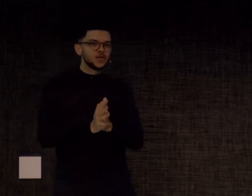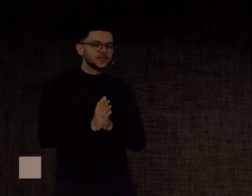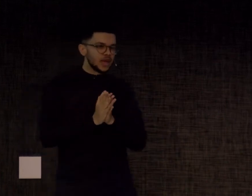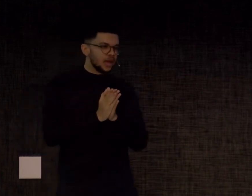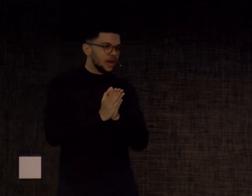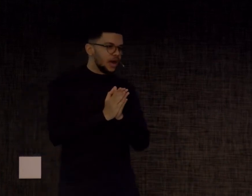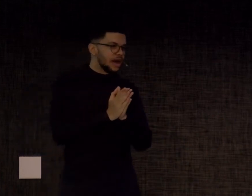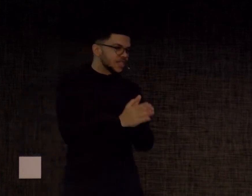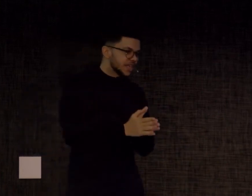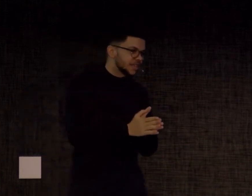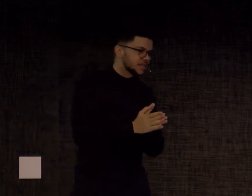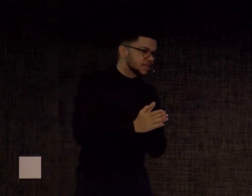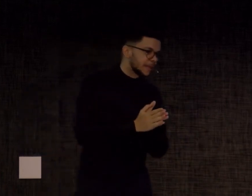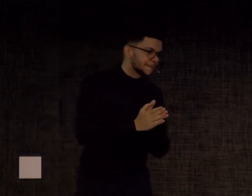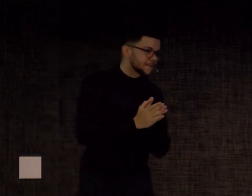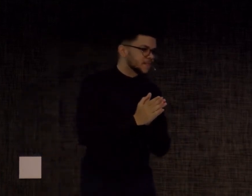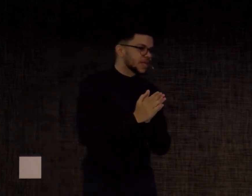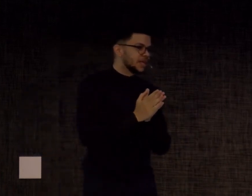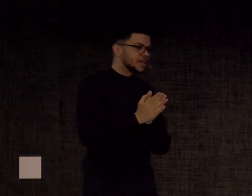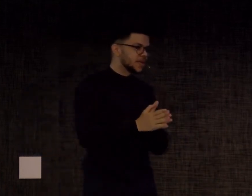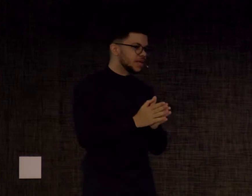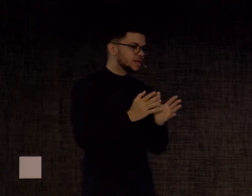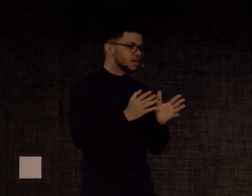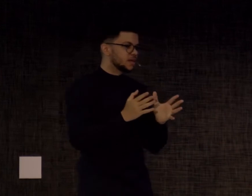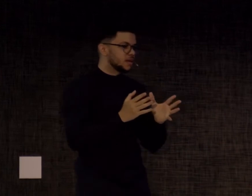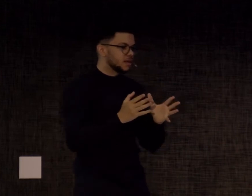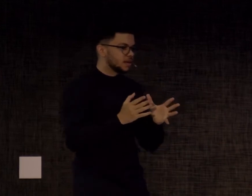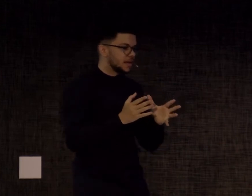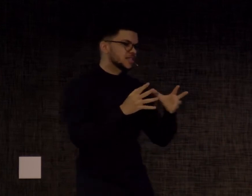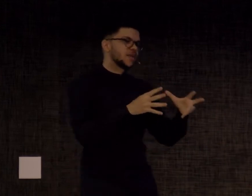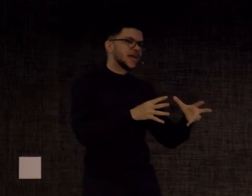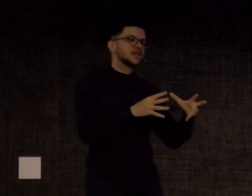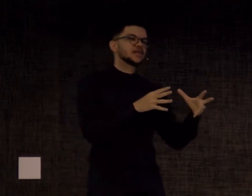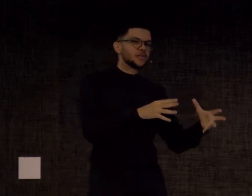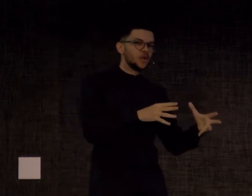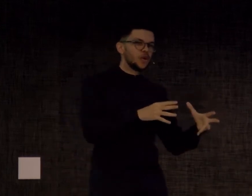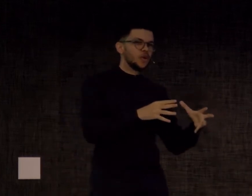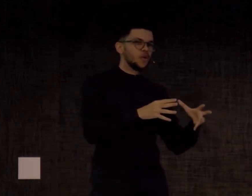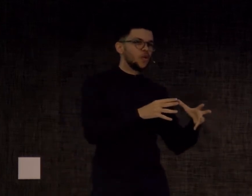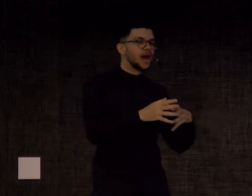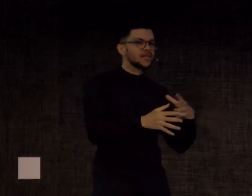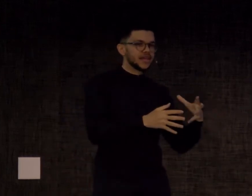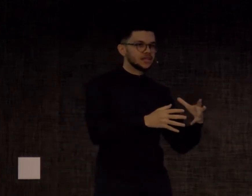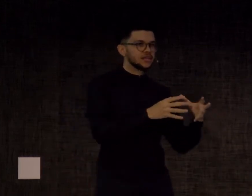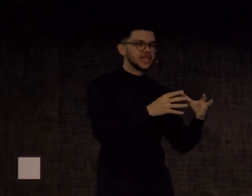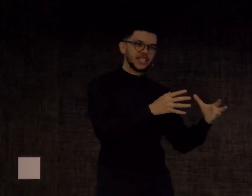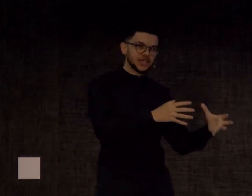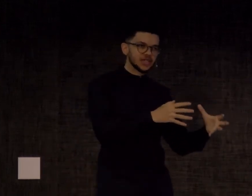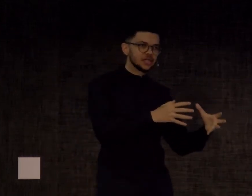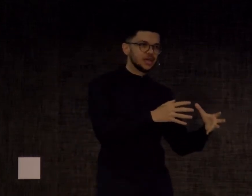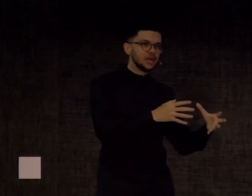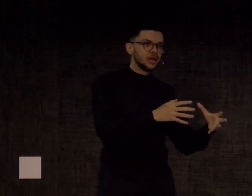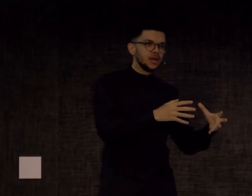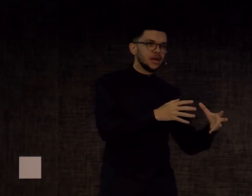So, having said that, let me explain and explore why I think this is